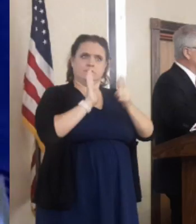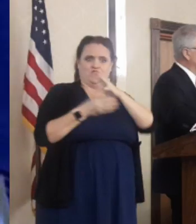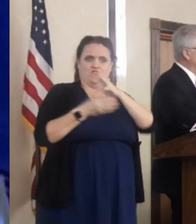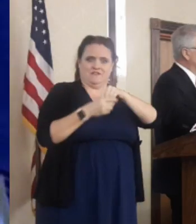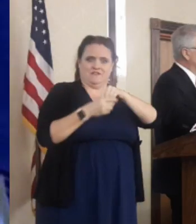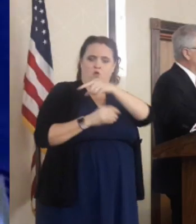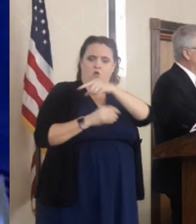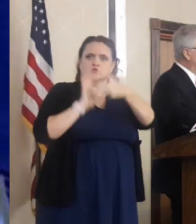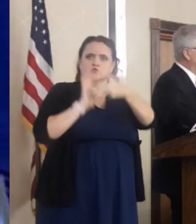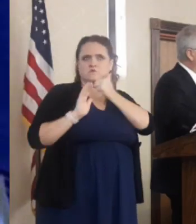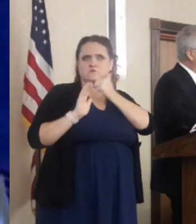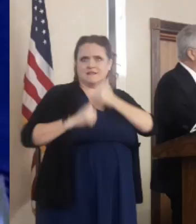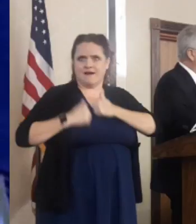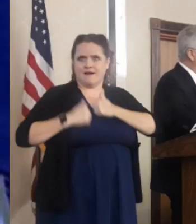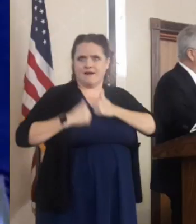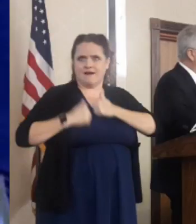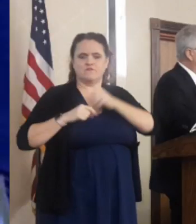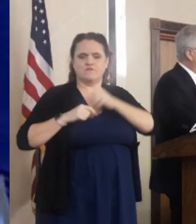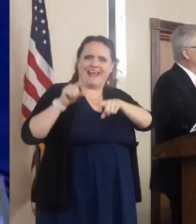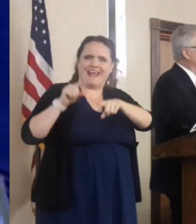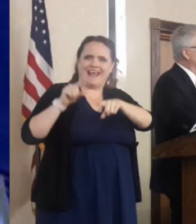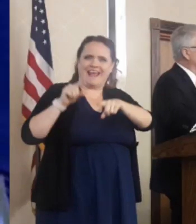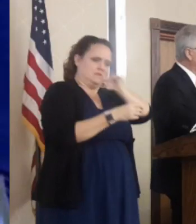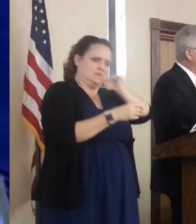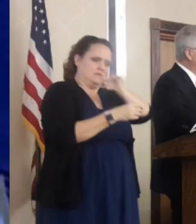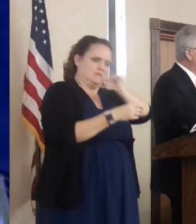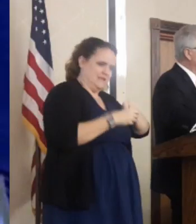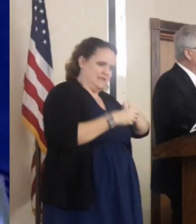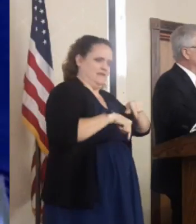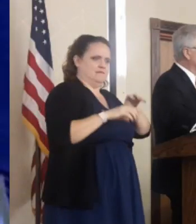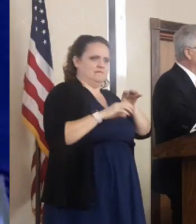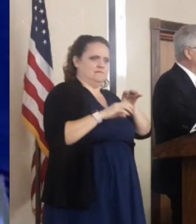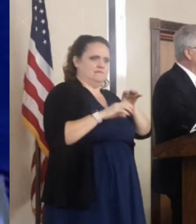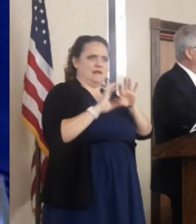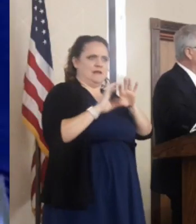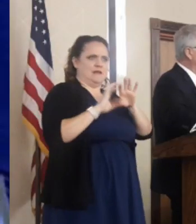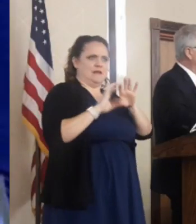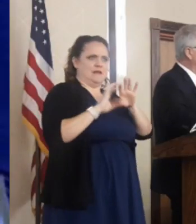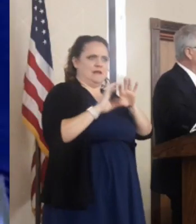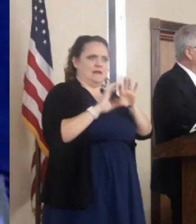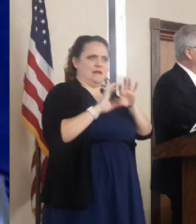from being a voting member of the committee. This amendment would undo that.